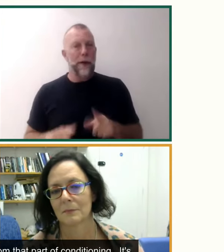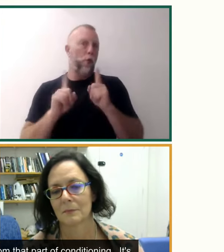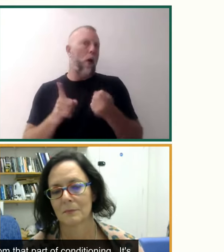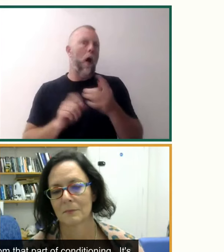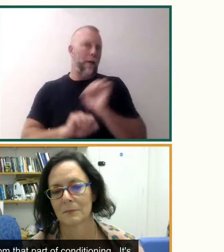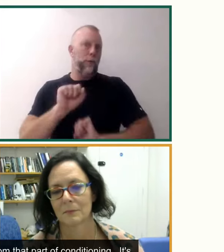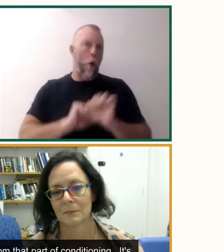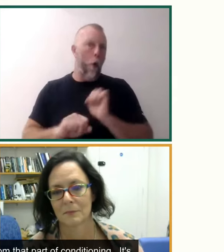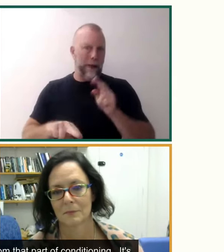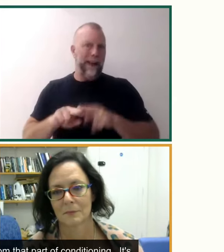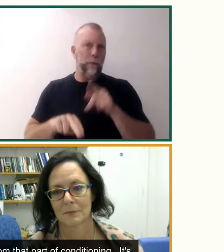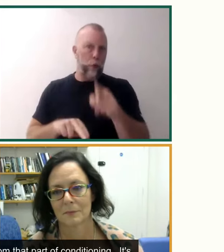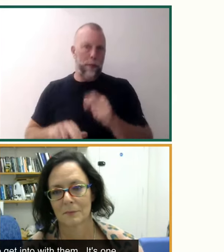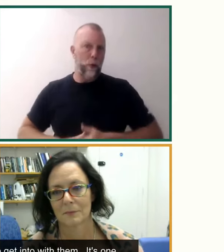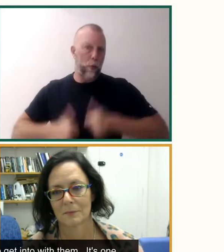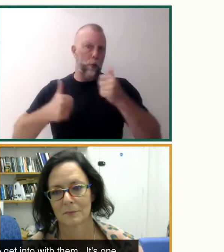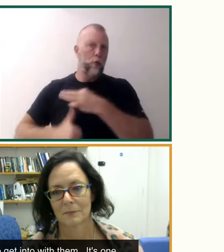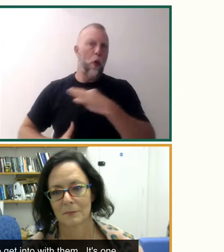you're going to be effective.